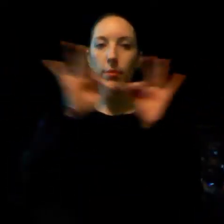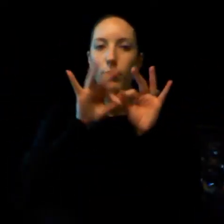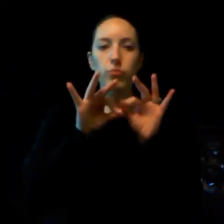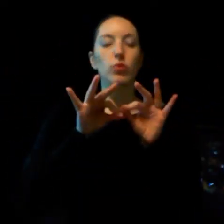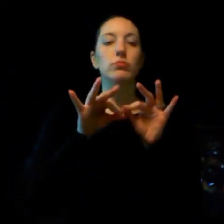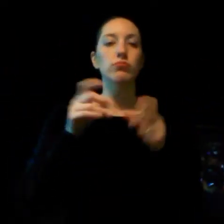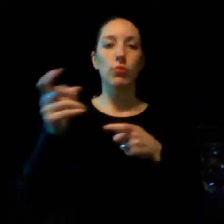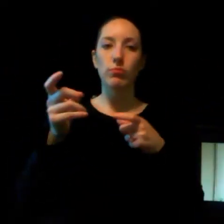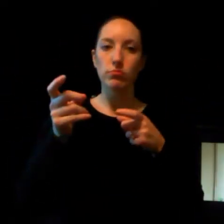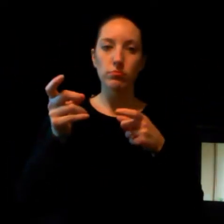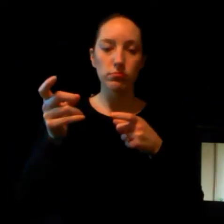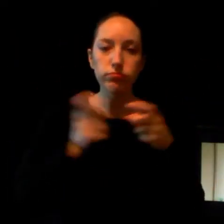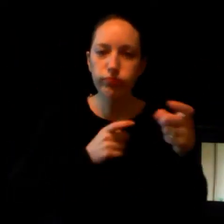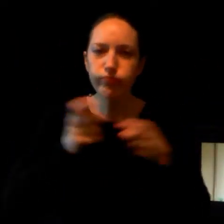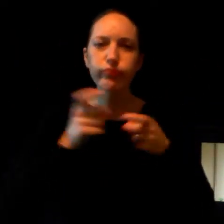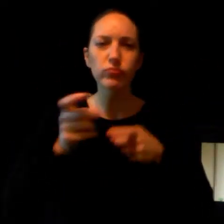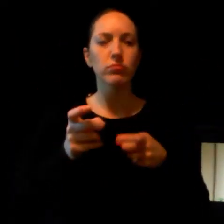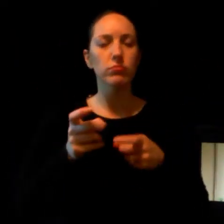Well handled.